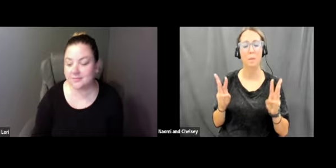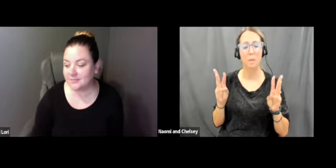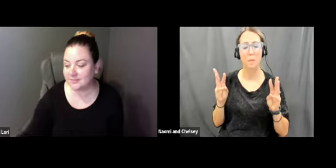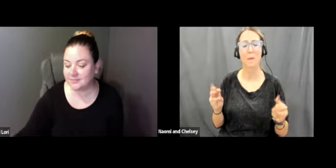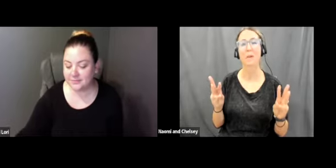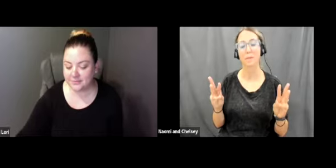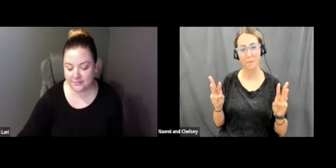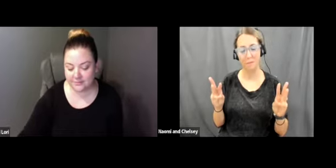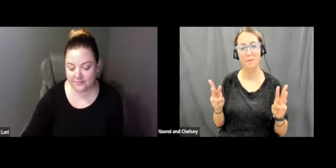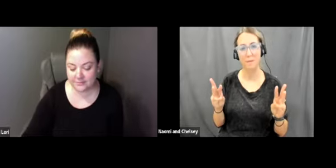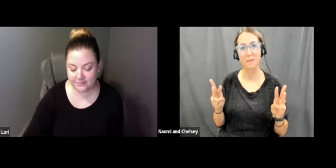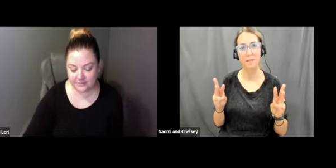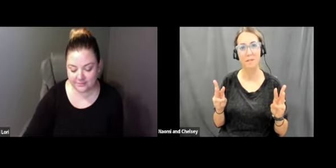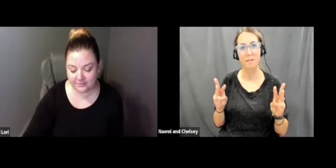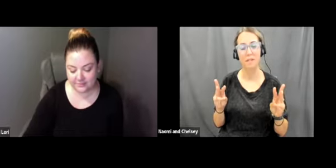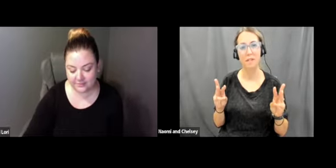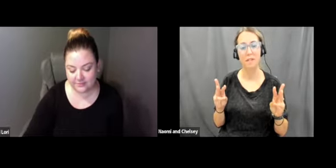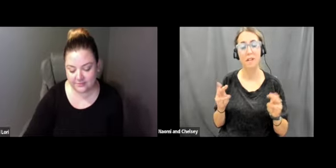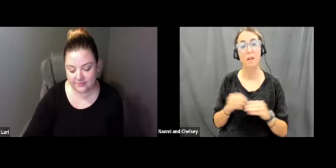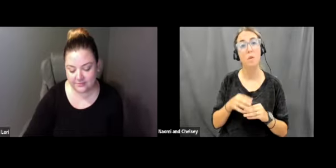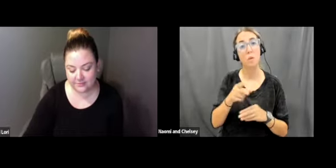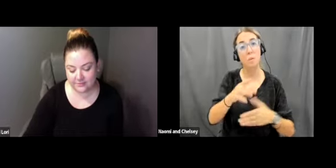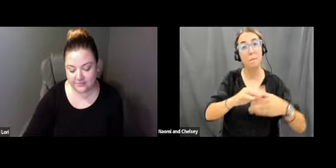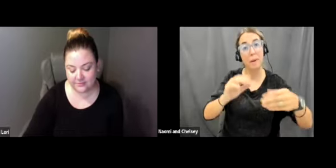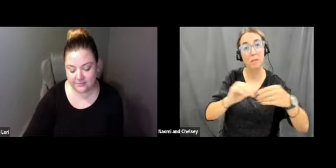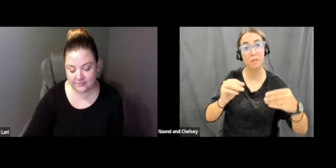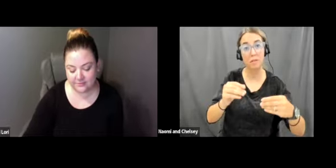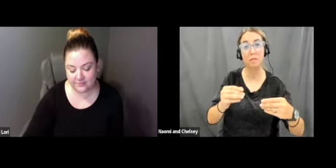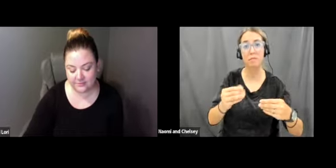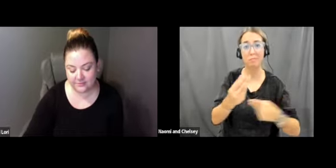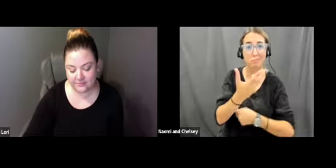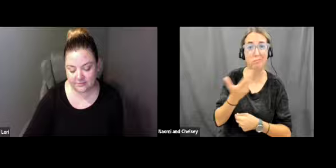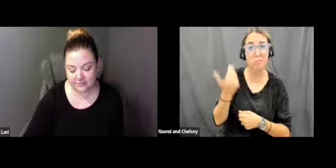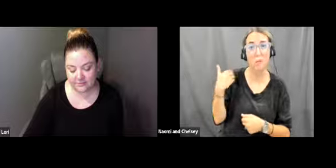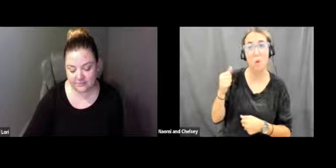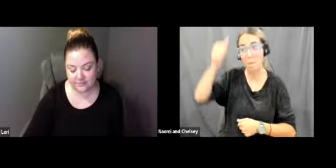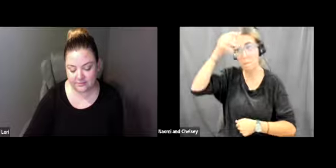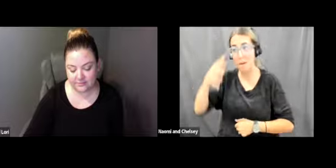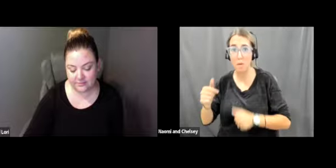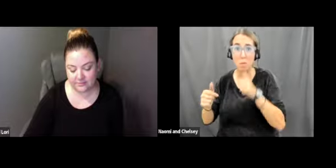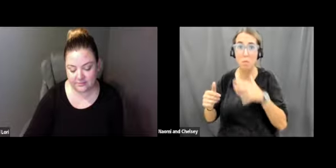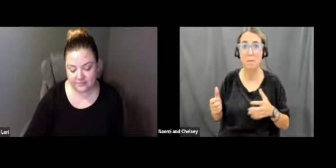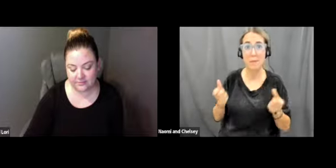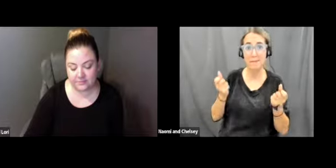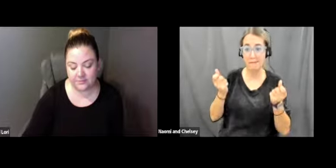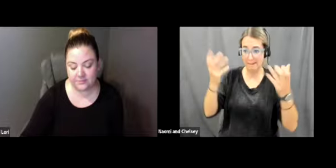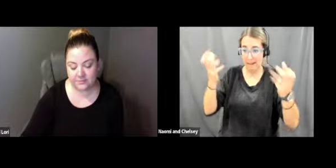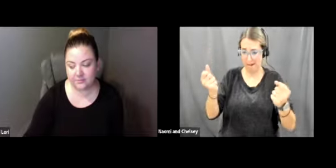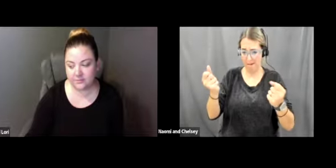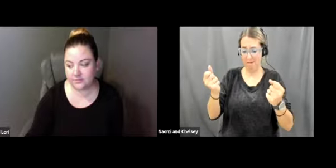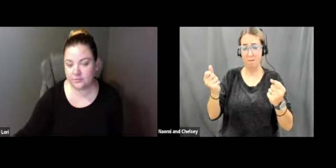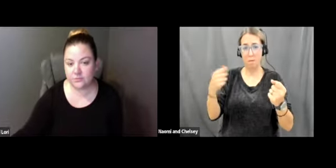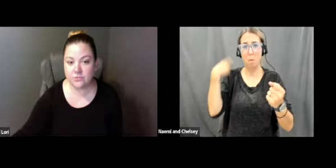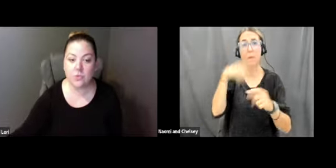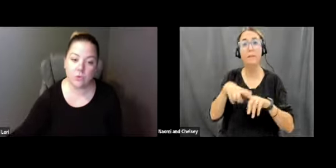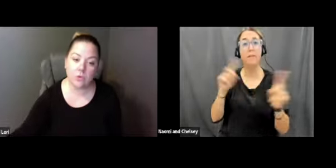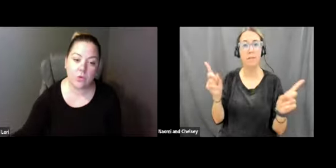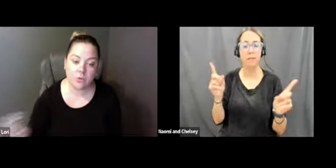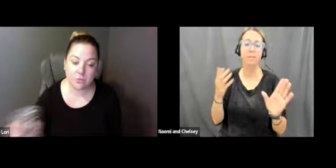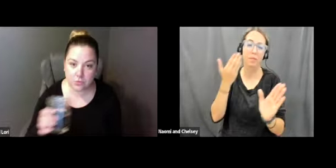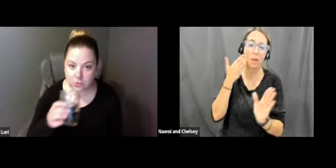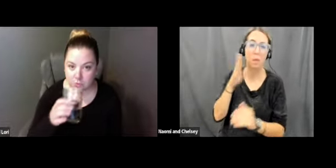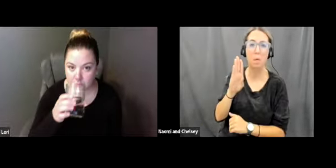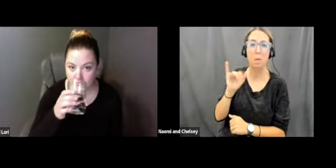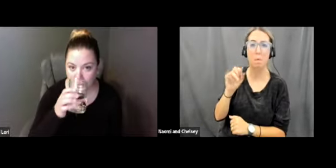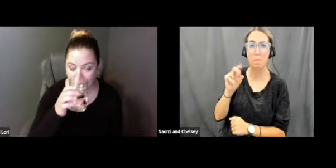before things about how the way men sign versus the way women sign. And I know that's a very binary way of looking at gender. And like, if we don't